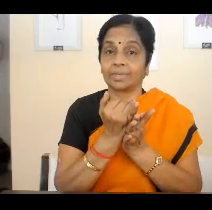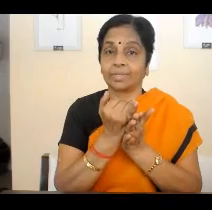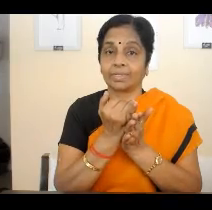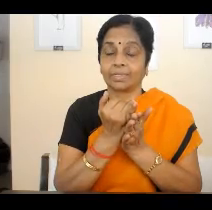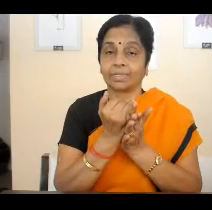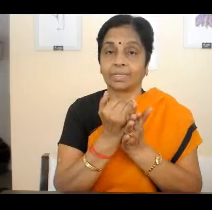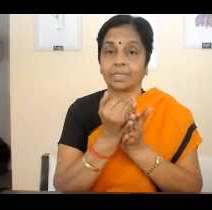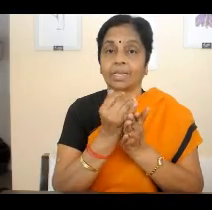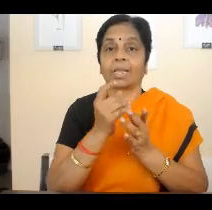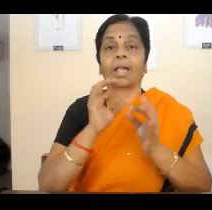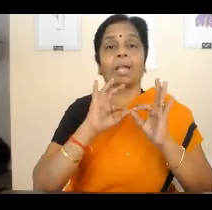cultural,